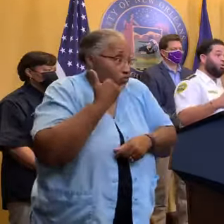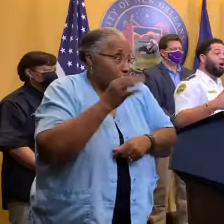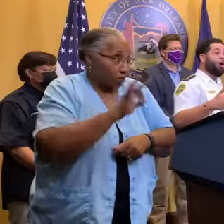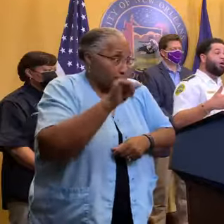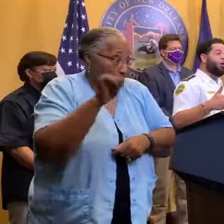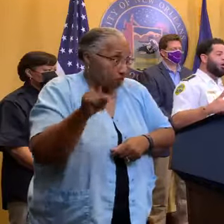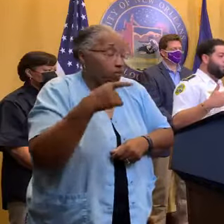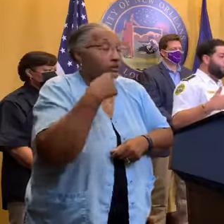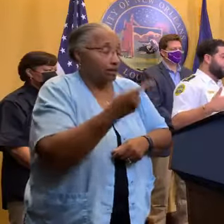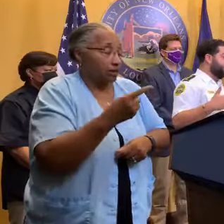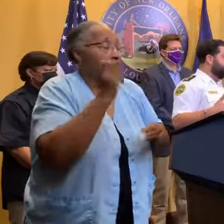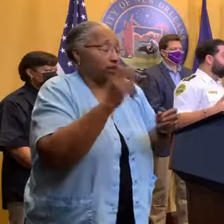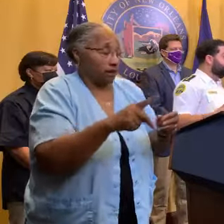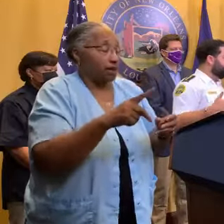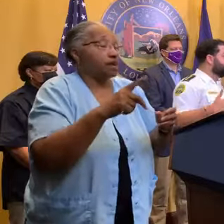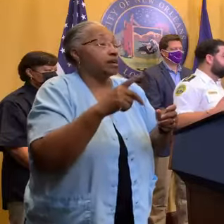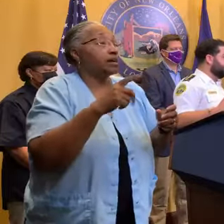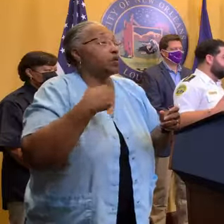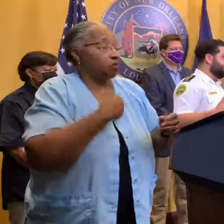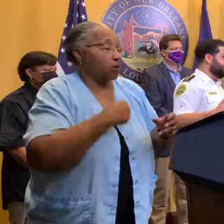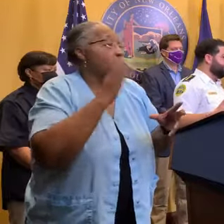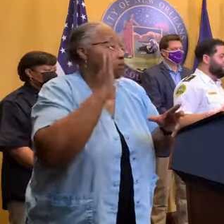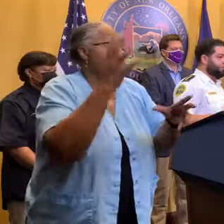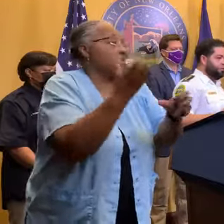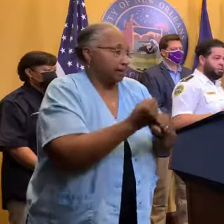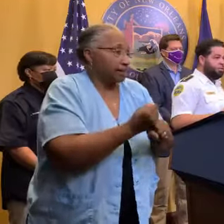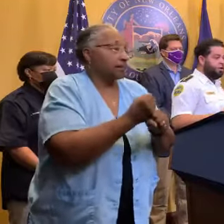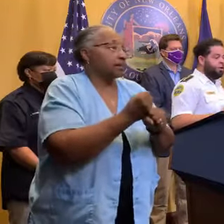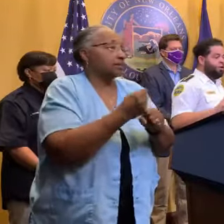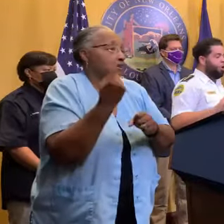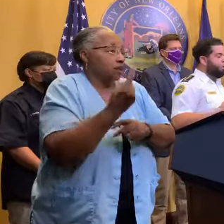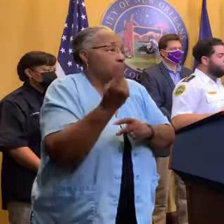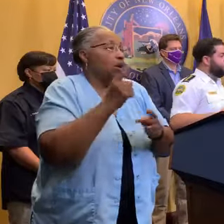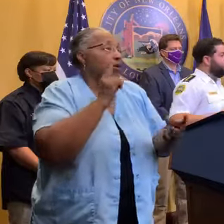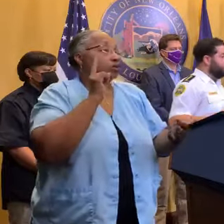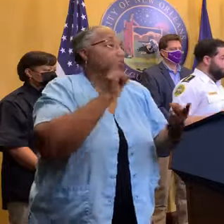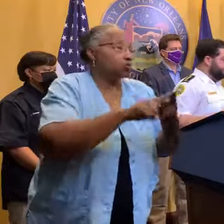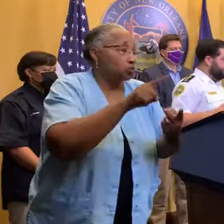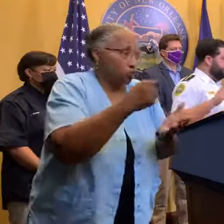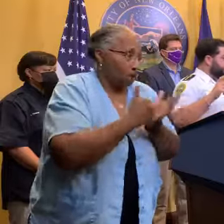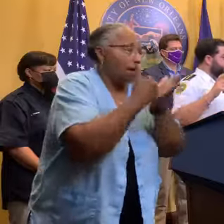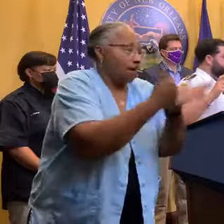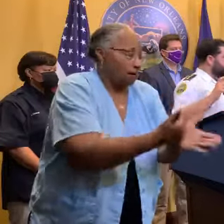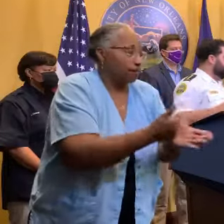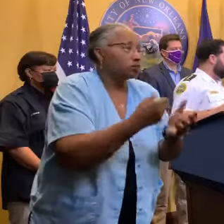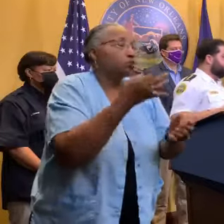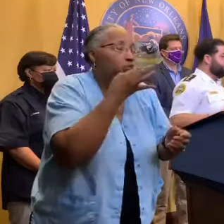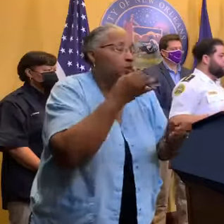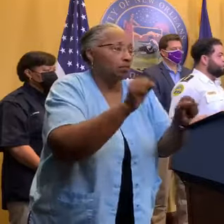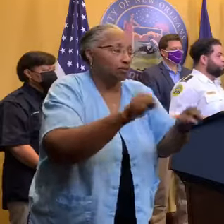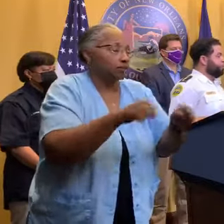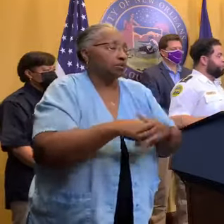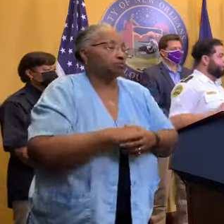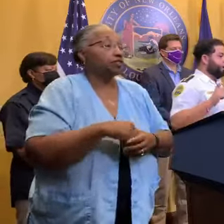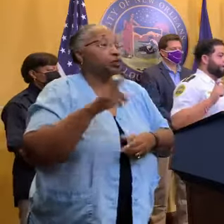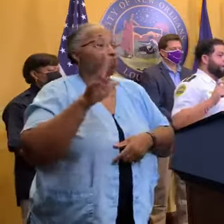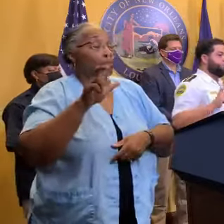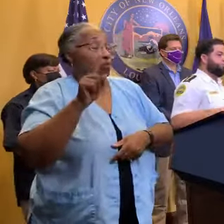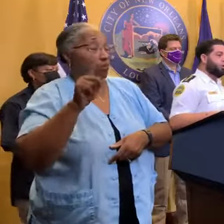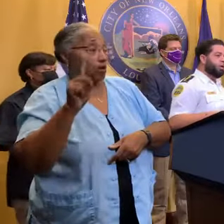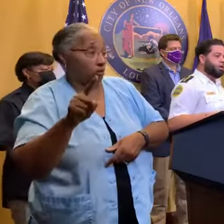where we are, and we will get a unit to you as soon as the winds make it safe to do so. On 311, please call 311 to report